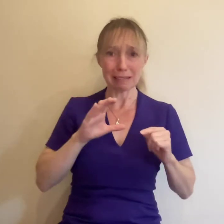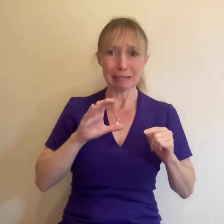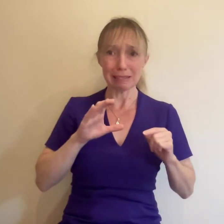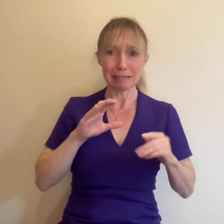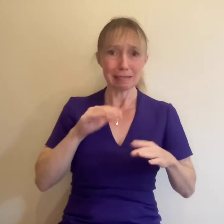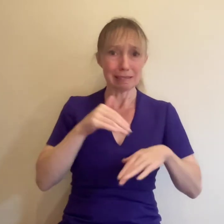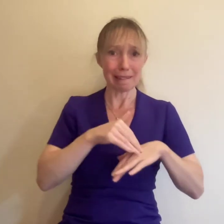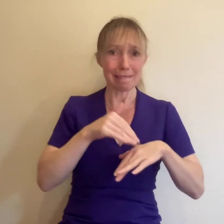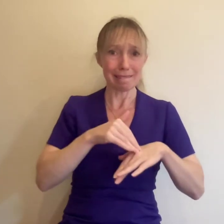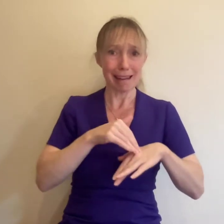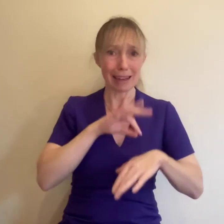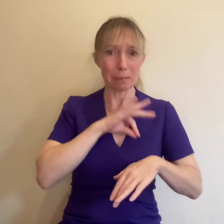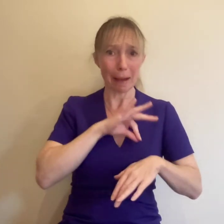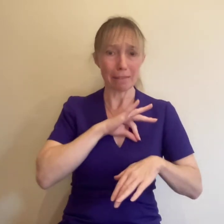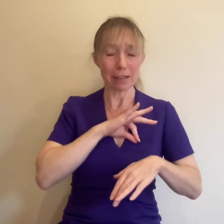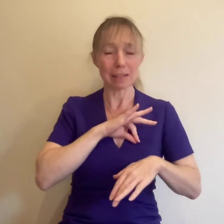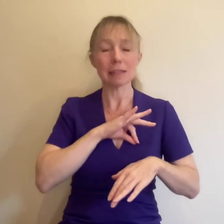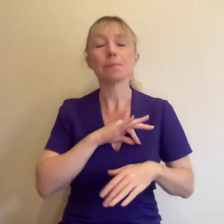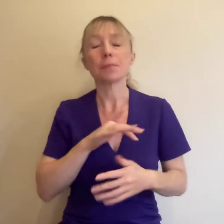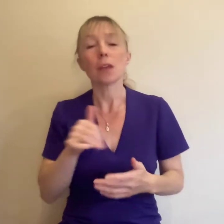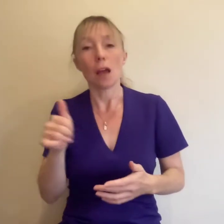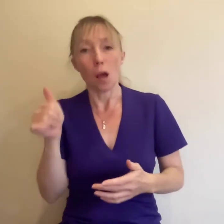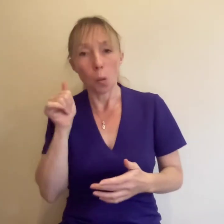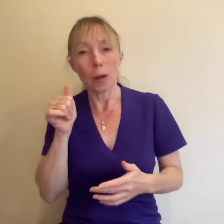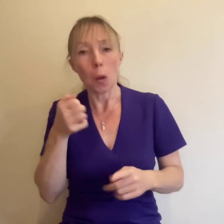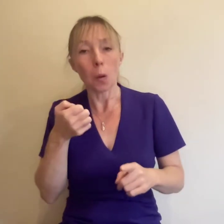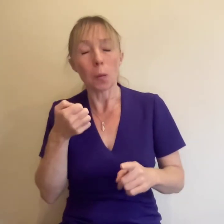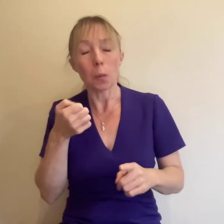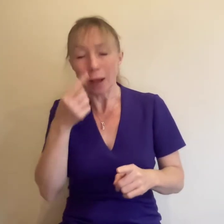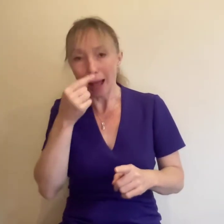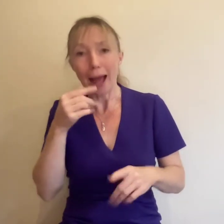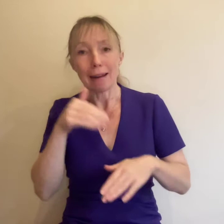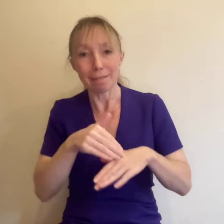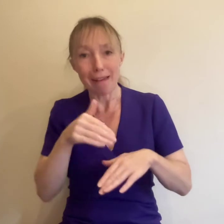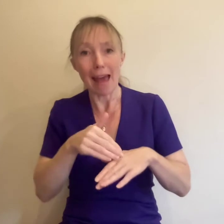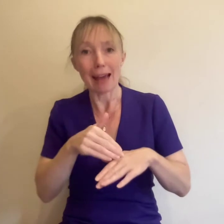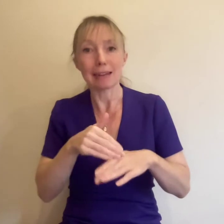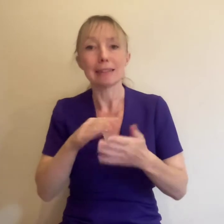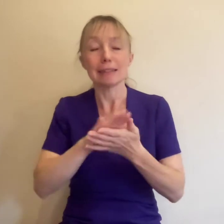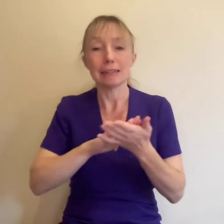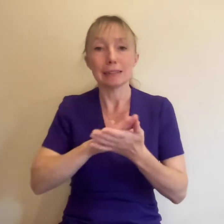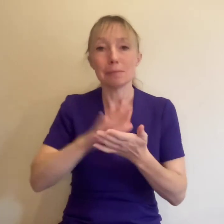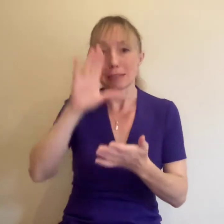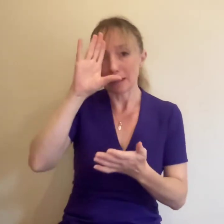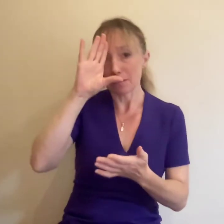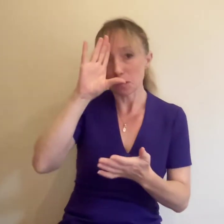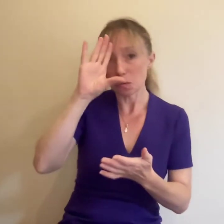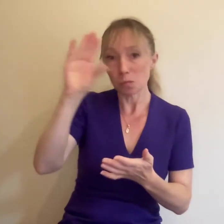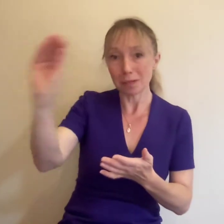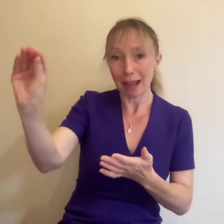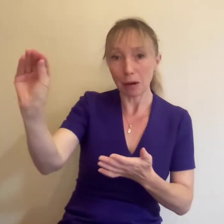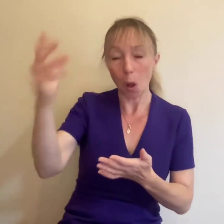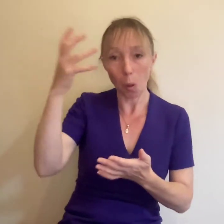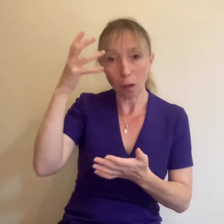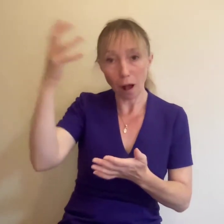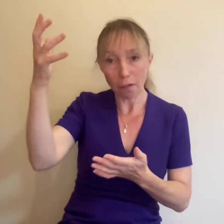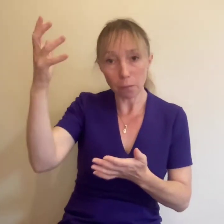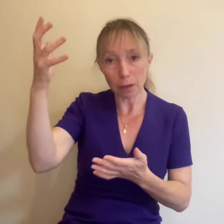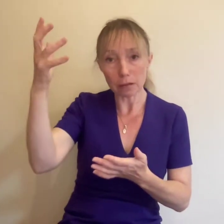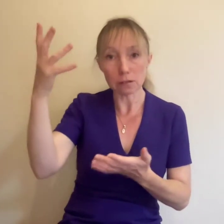when you're on benefits, and that notifications of changes in circumstances may need to be made to the relevant government